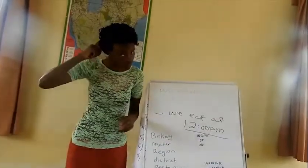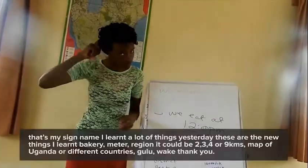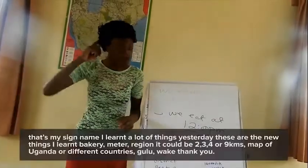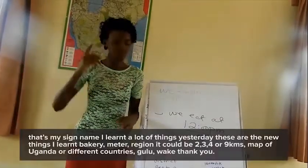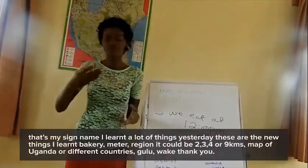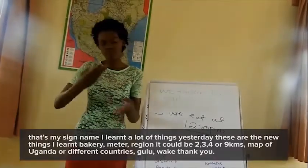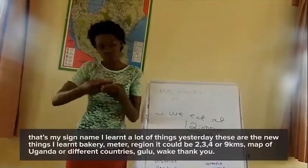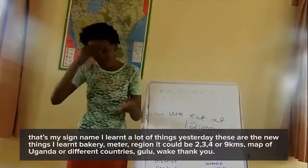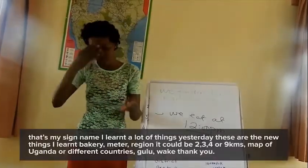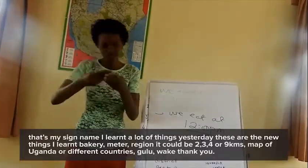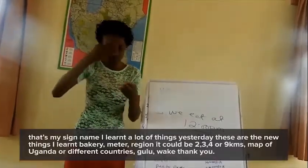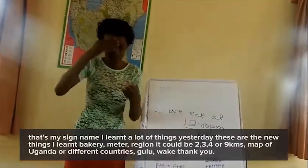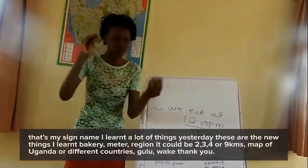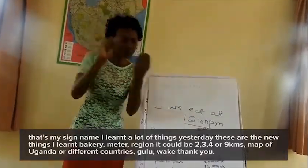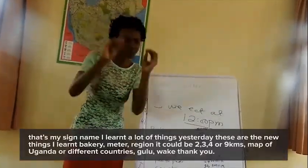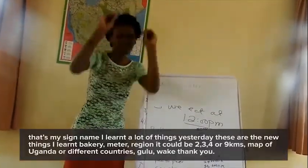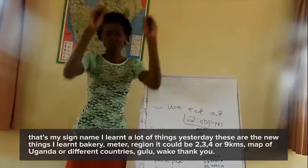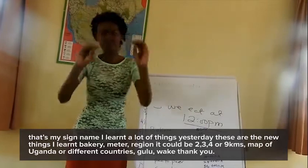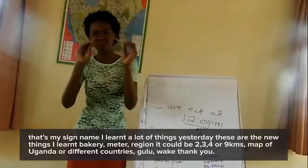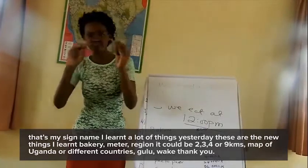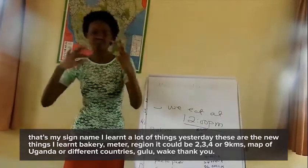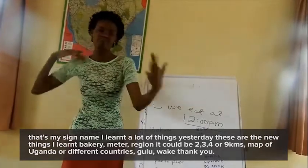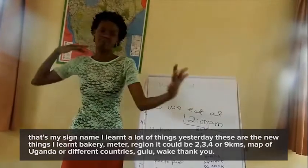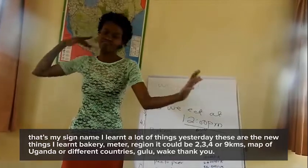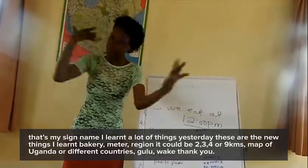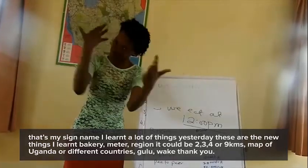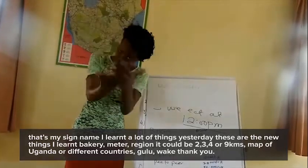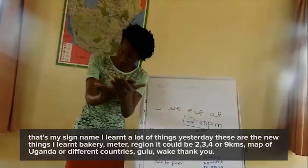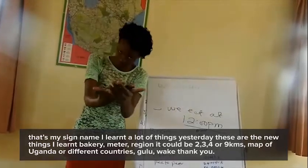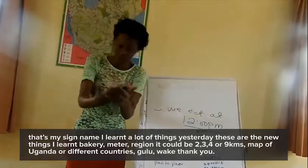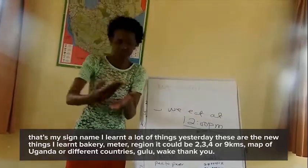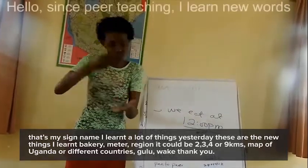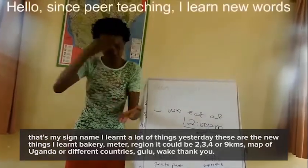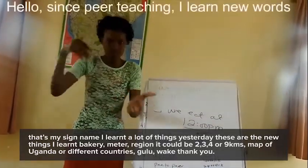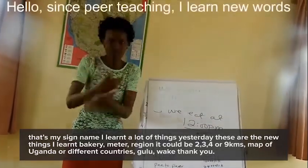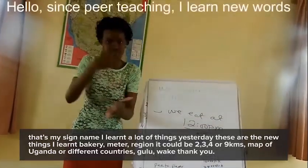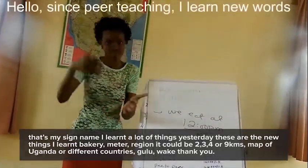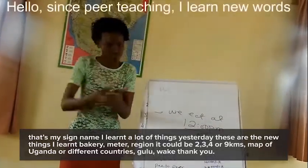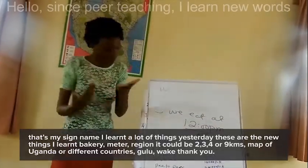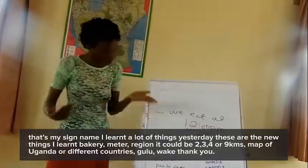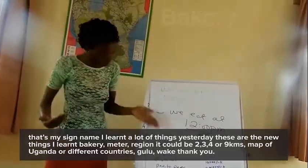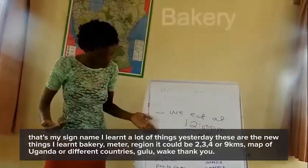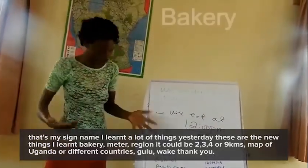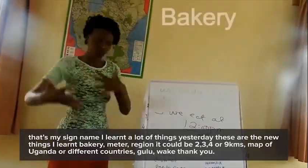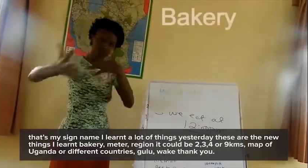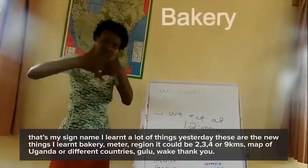That's my sign name. I learned a lot of things yesterday, and these are the new things I